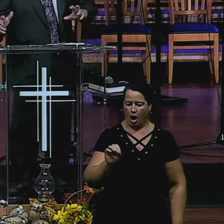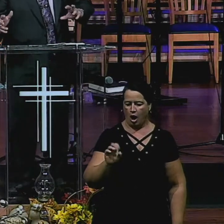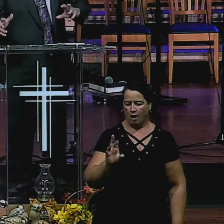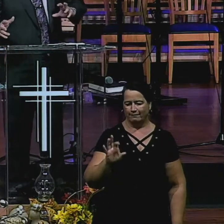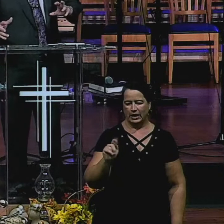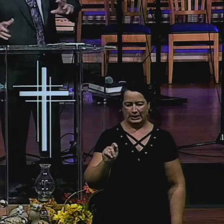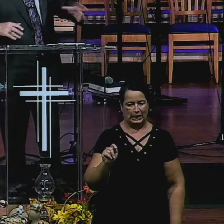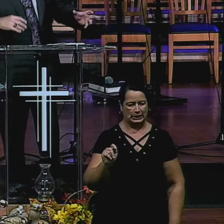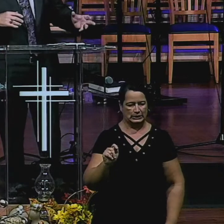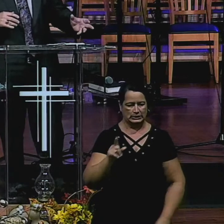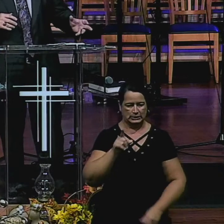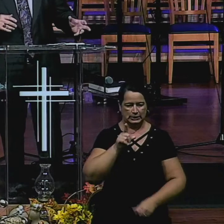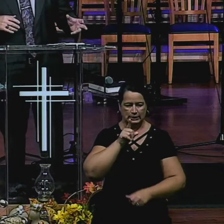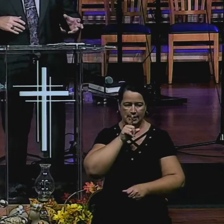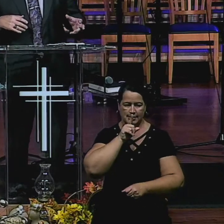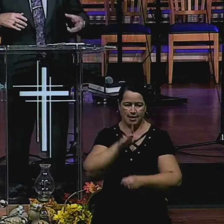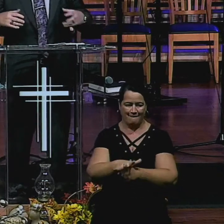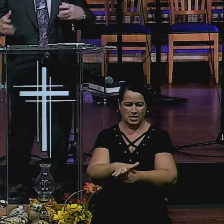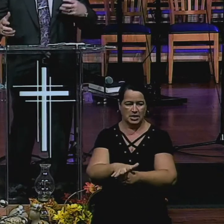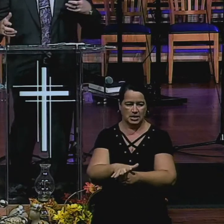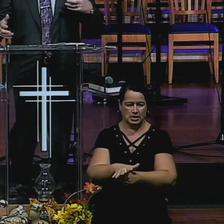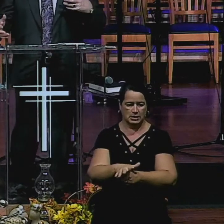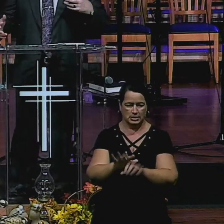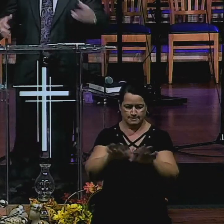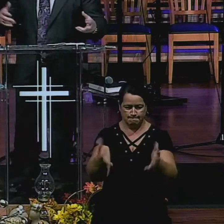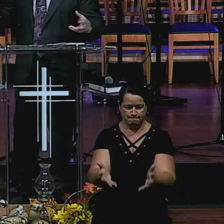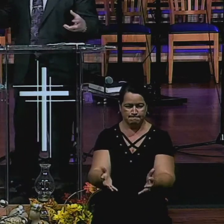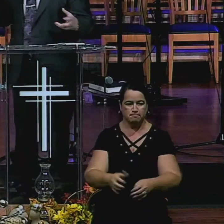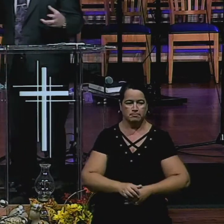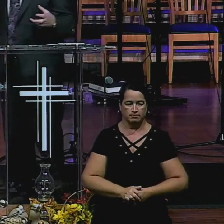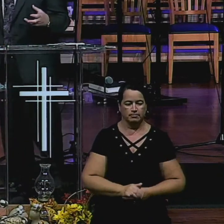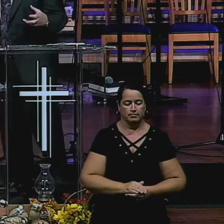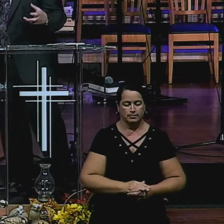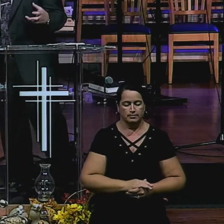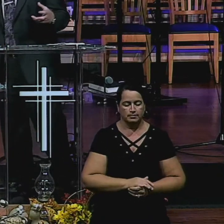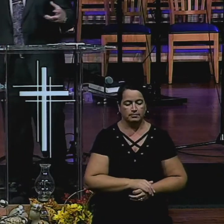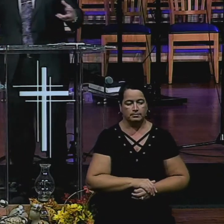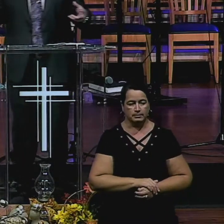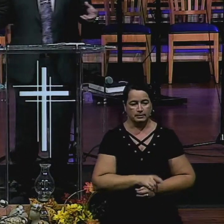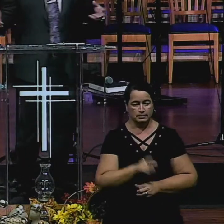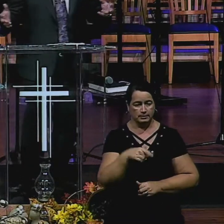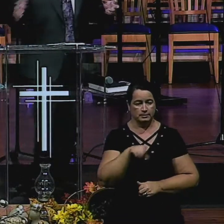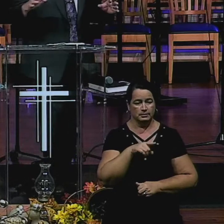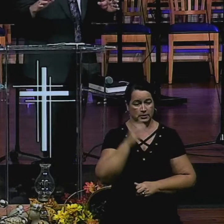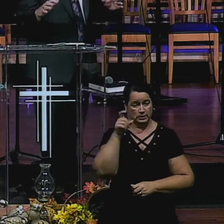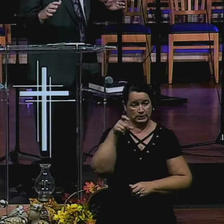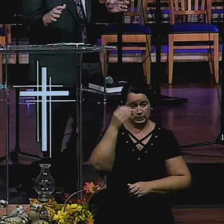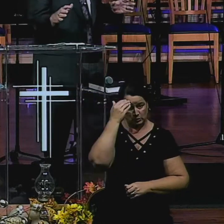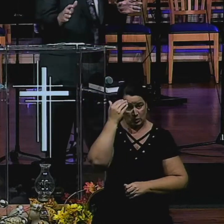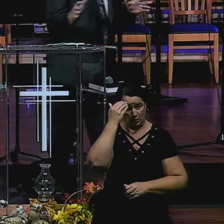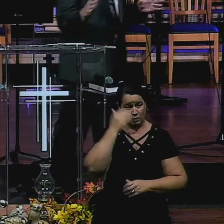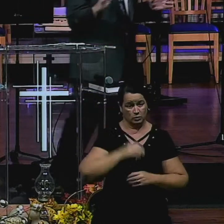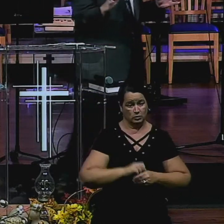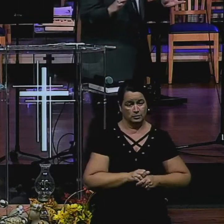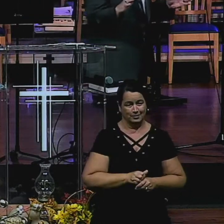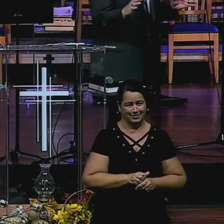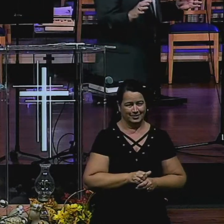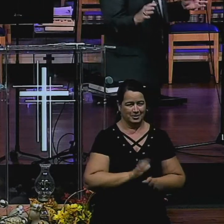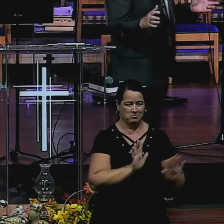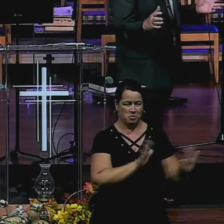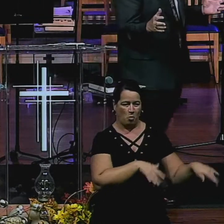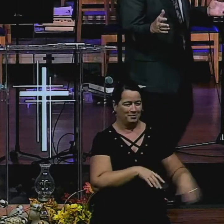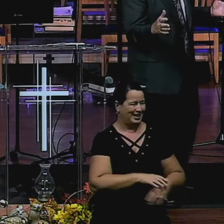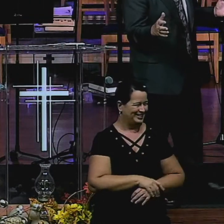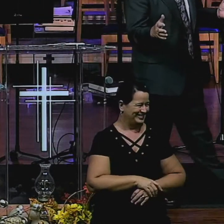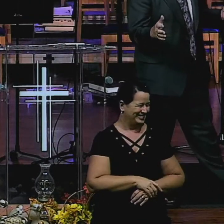us to tell you all the things that, you know, you might would like to know and would be blessed to know. All the action's up here, so don't worry about it.